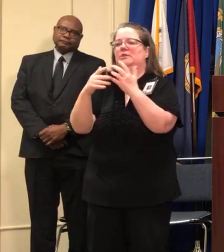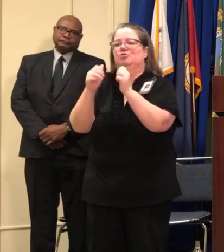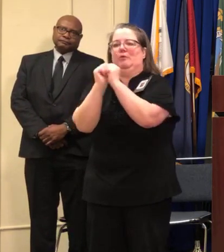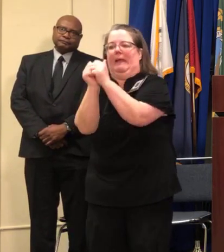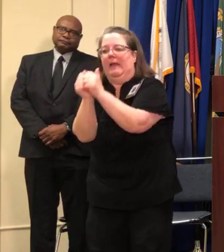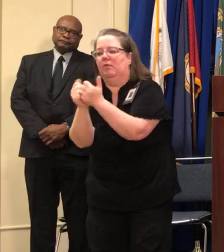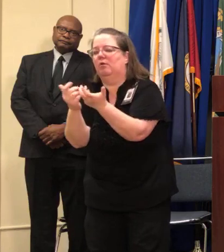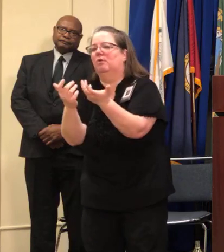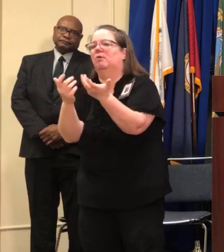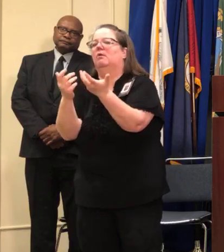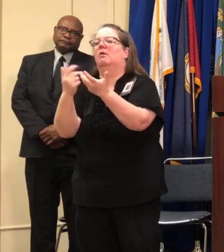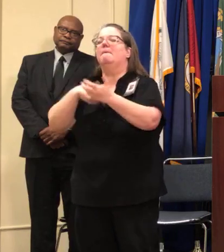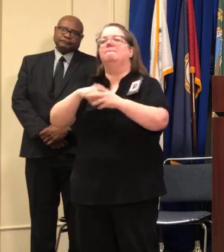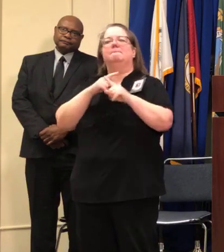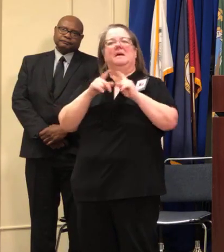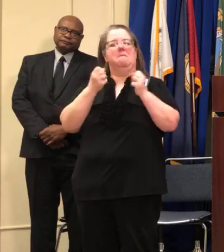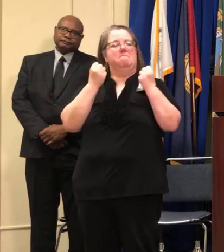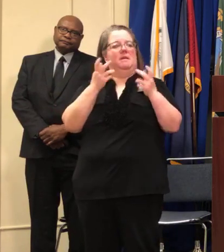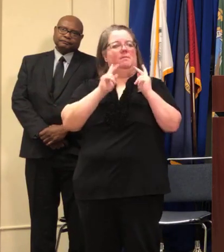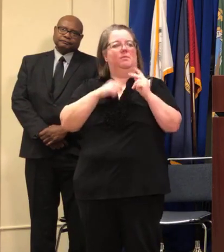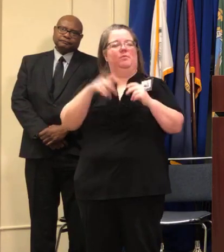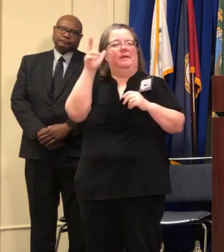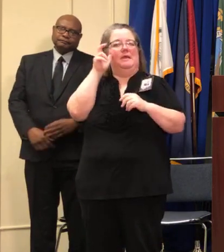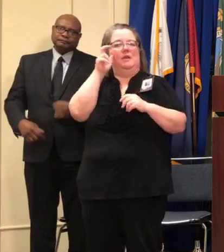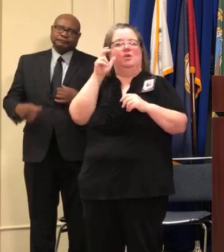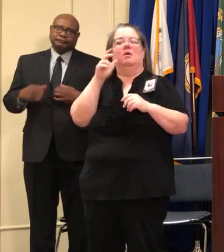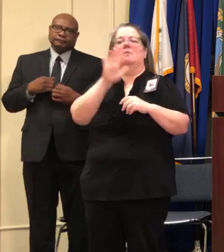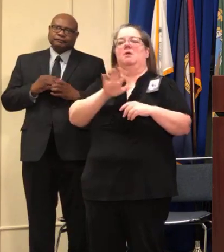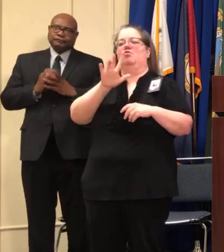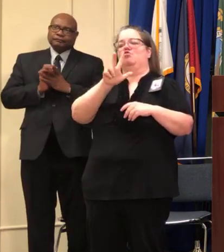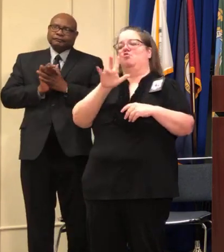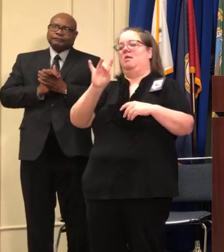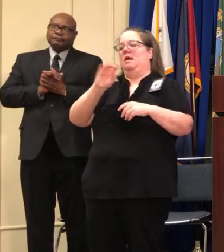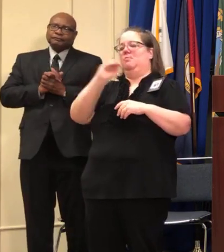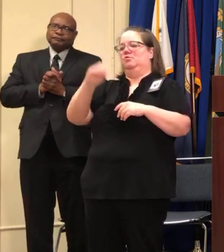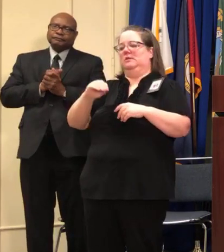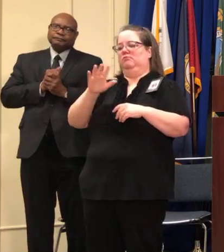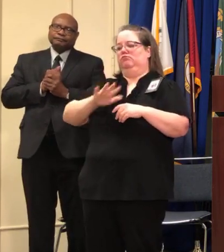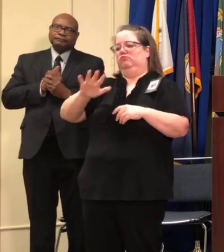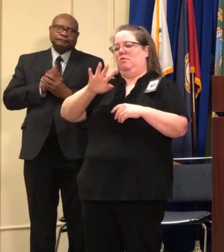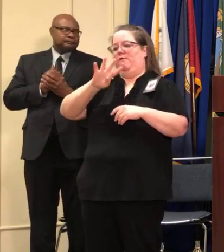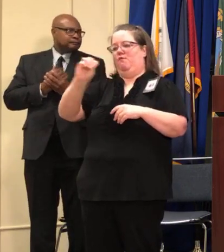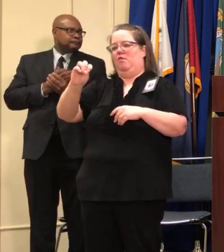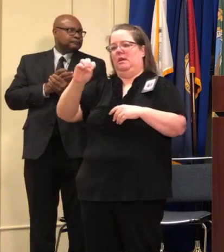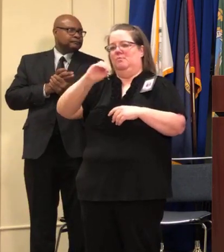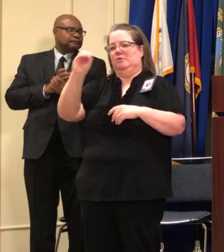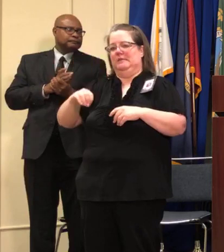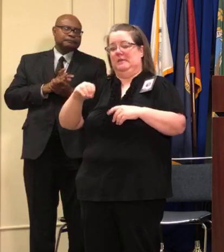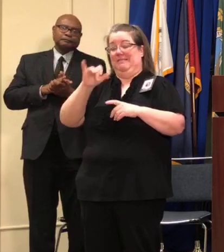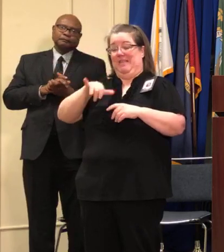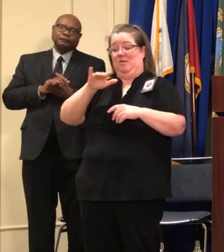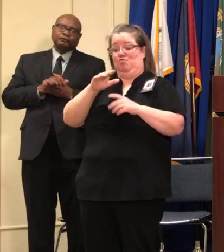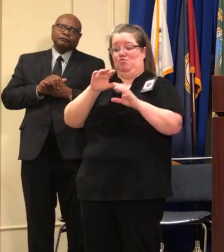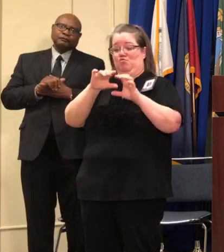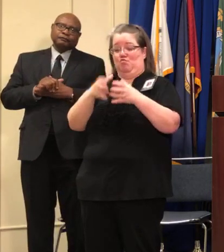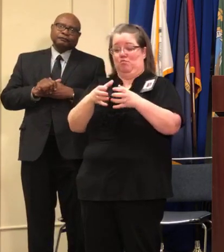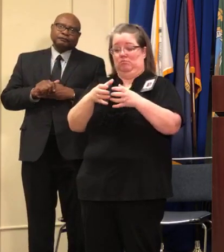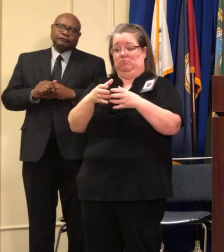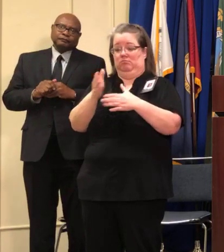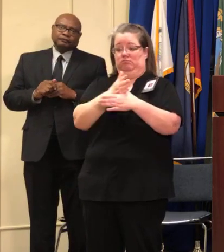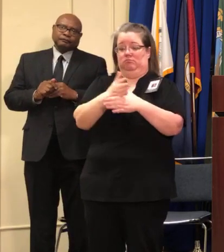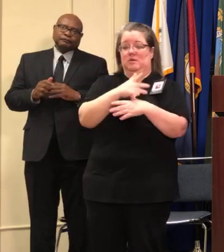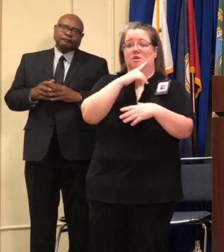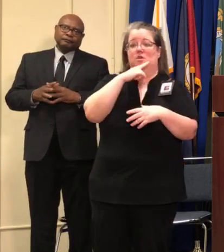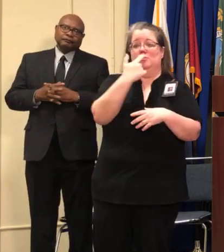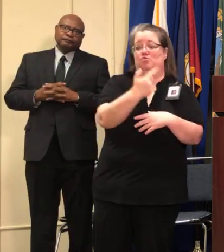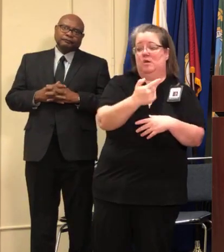lot of people, when they hear that 38%, almost 40% of the cases are people between the age of 21